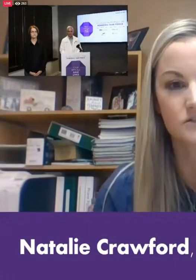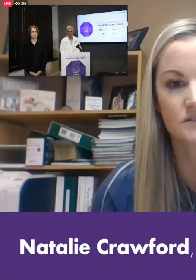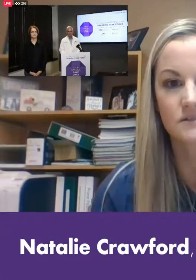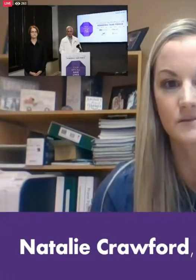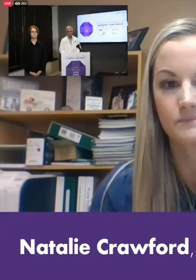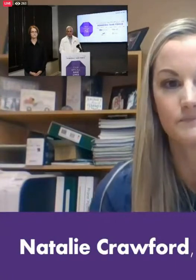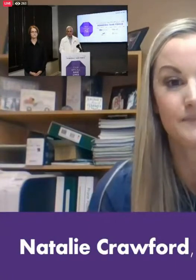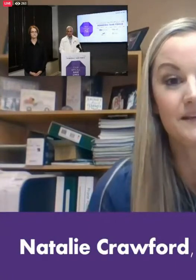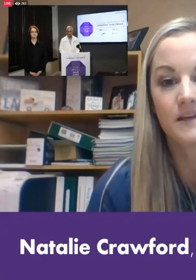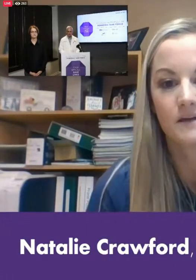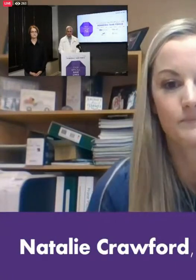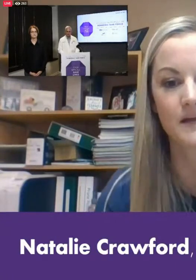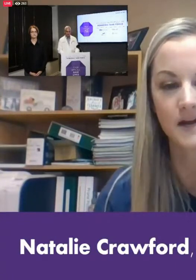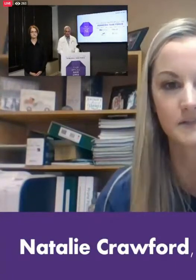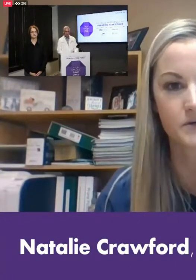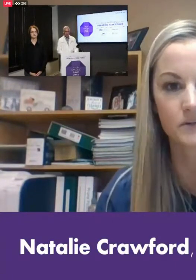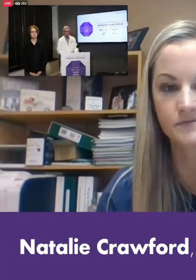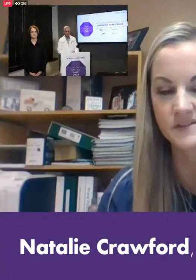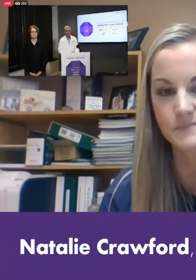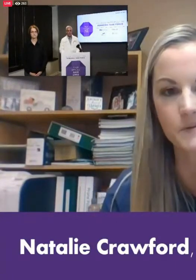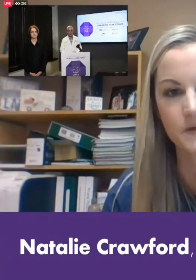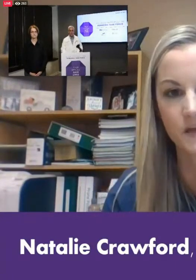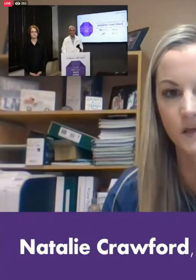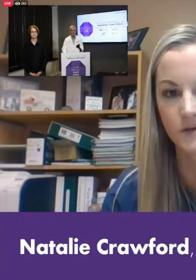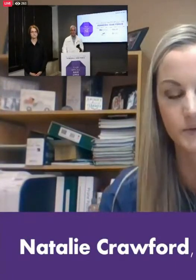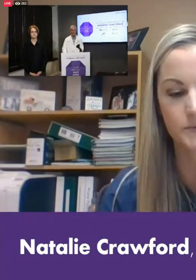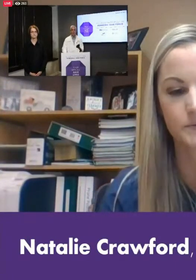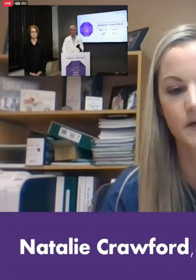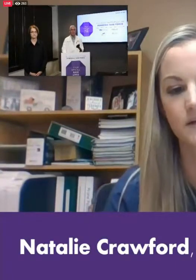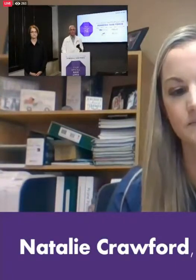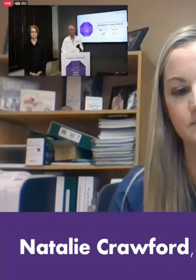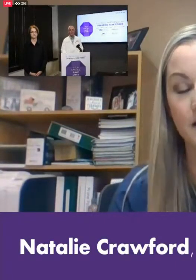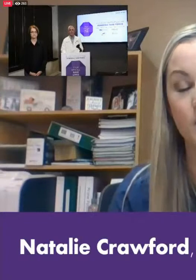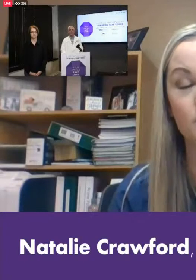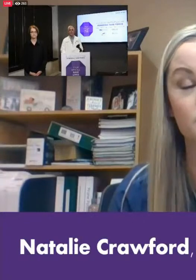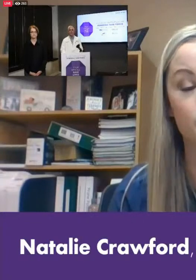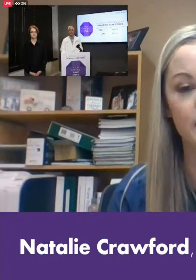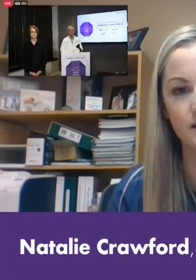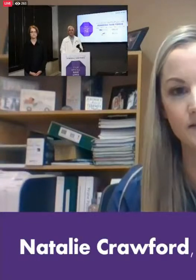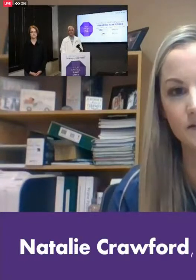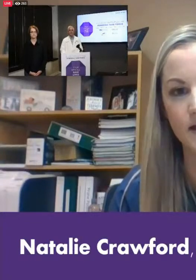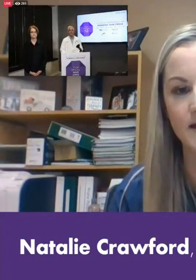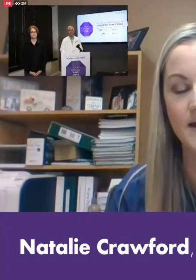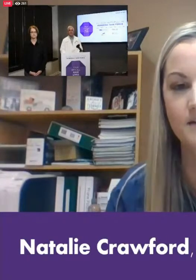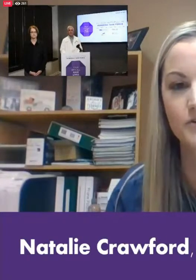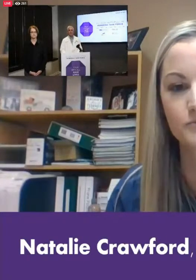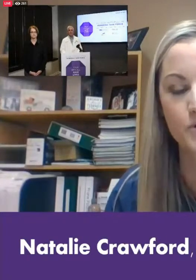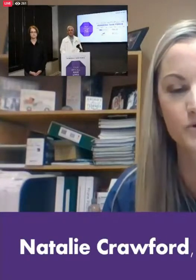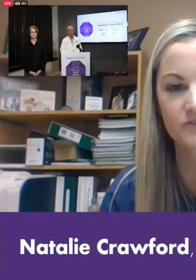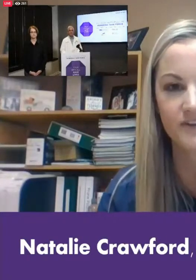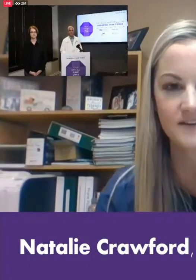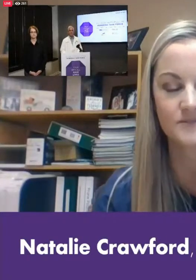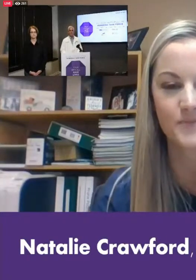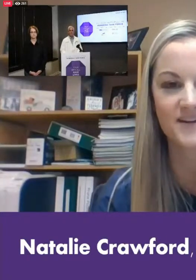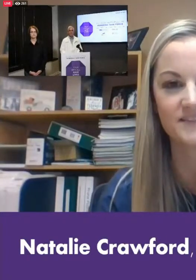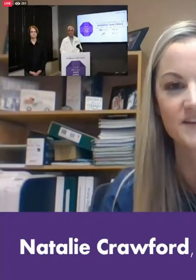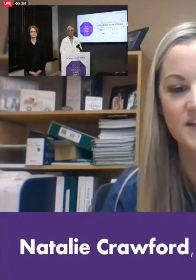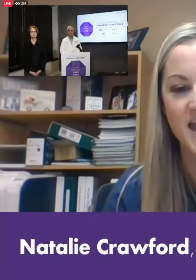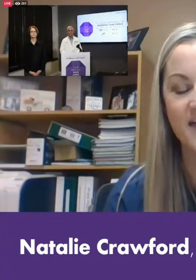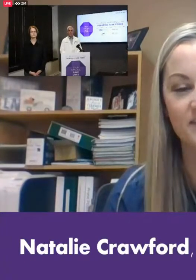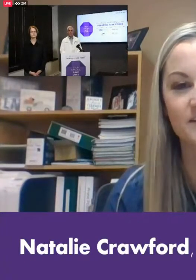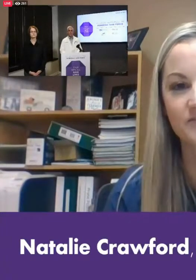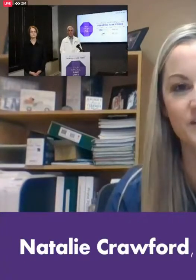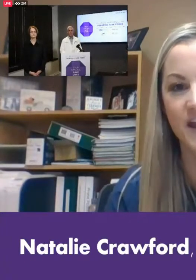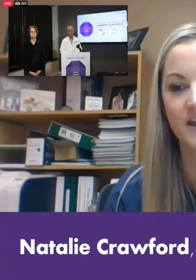just me behind all of this PPE. Who my heart is breaking. I have a good poker face,